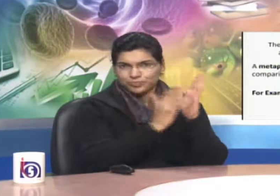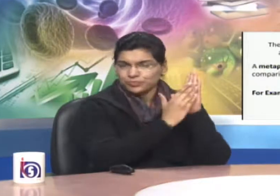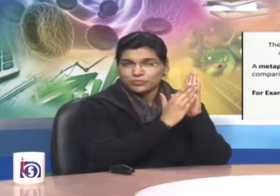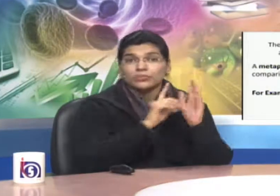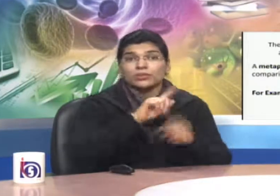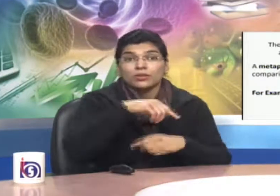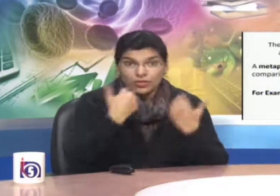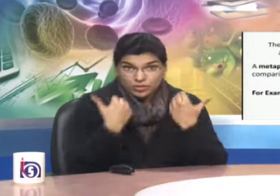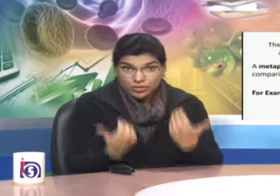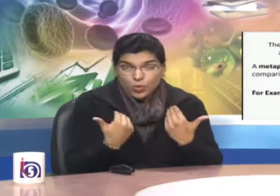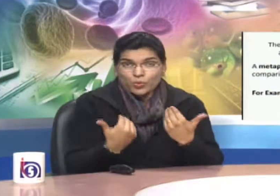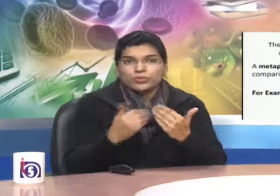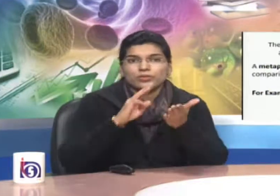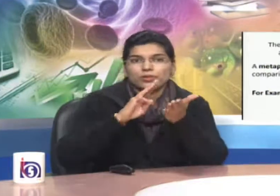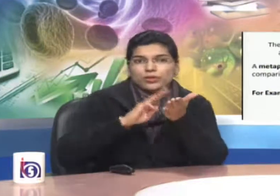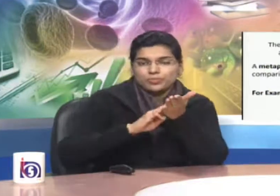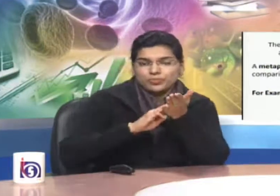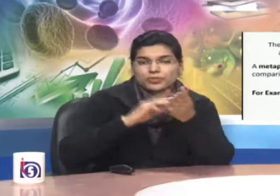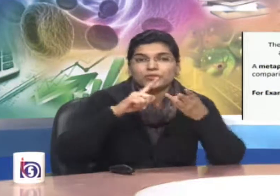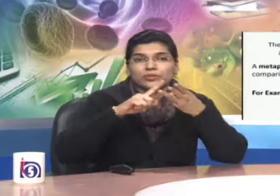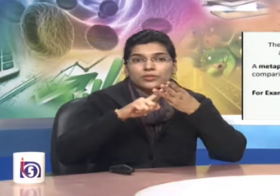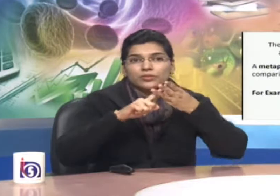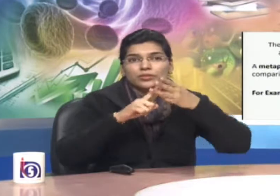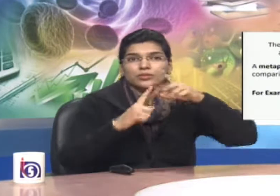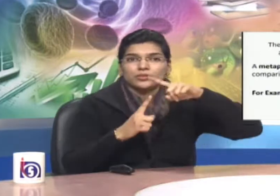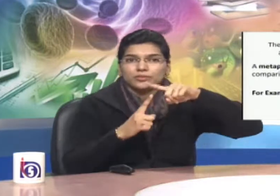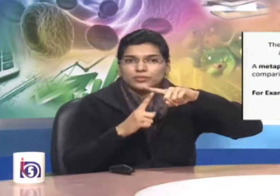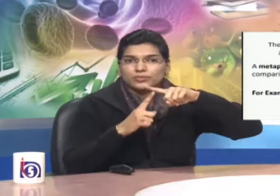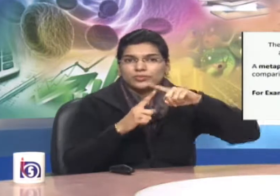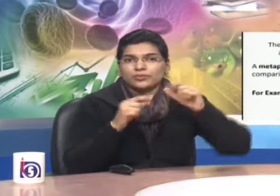simply states comparison without using